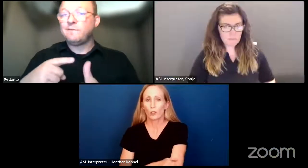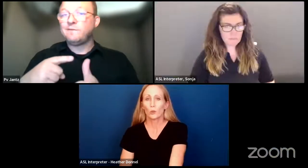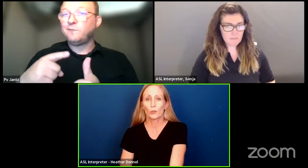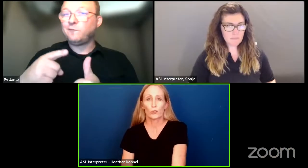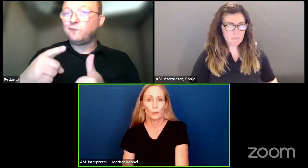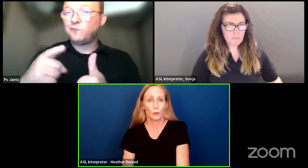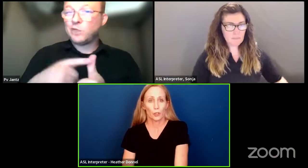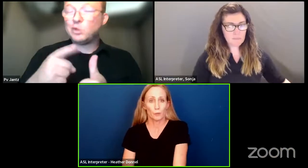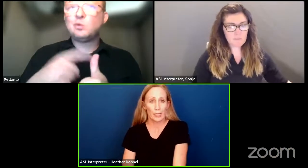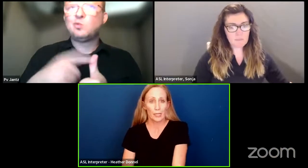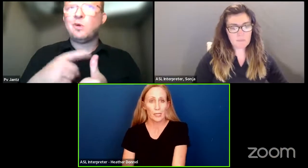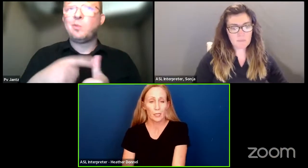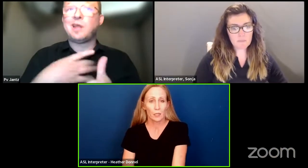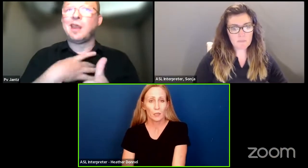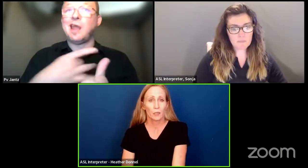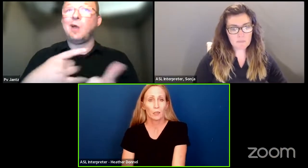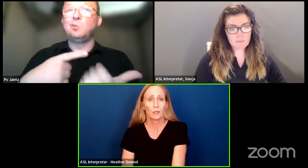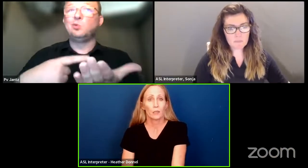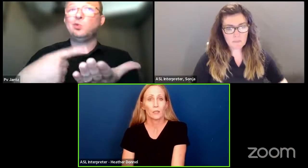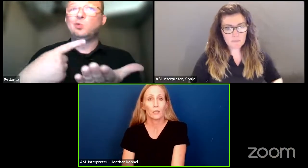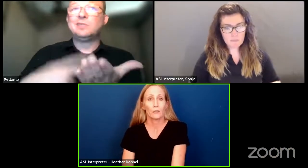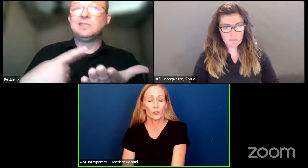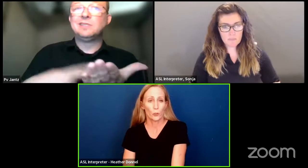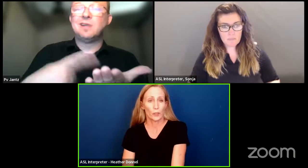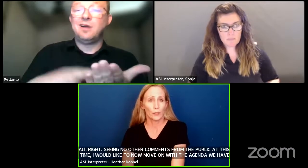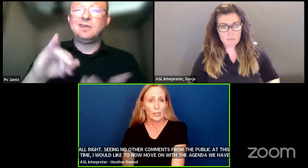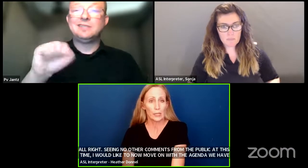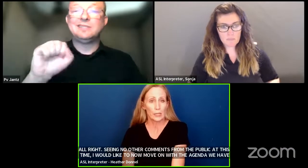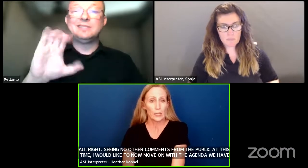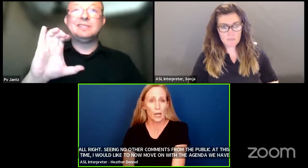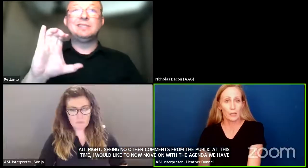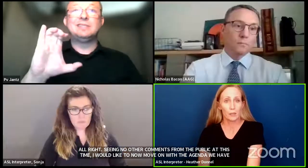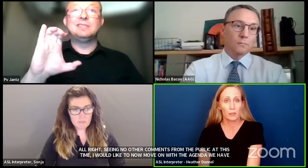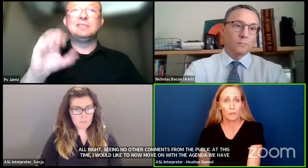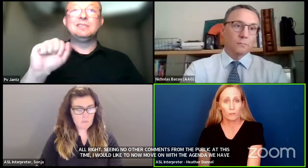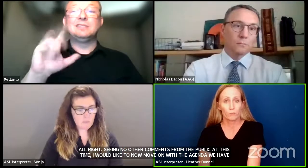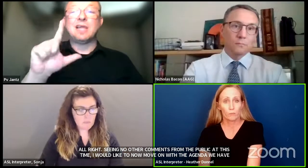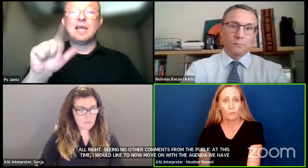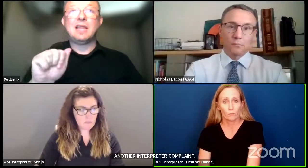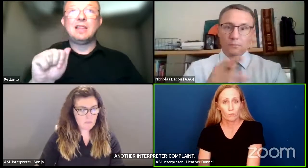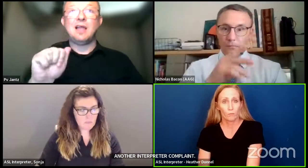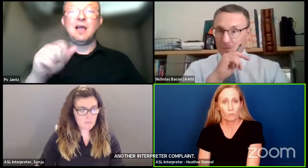We actually have 2 interpreter complaints. The first one I would like to discuss